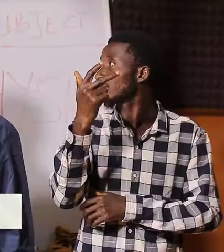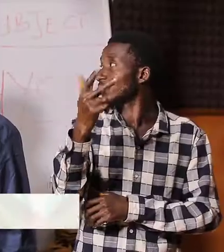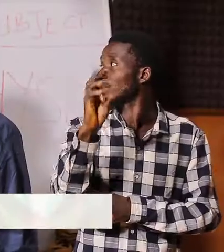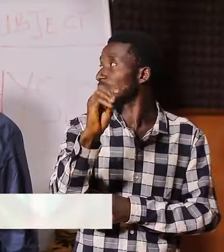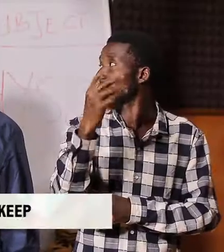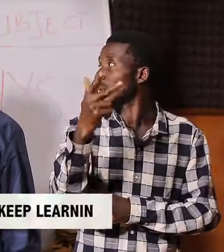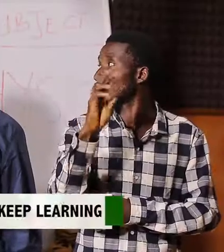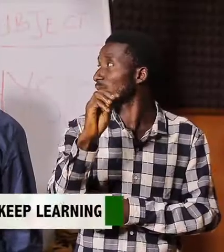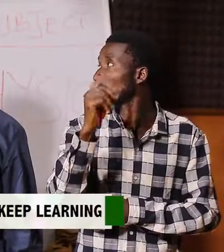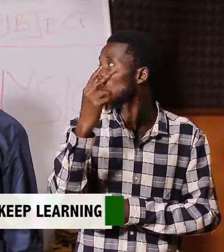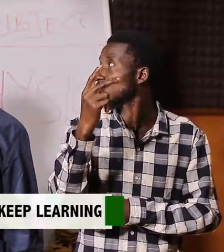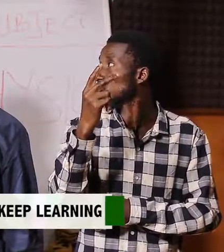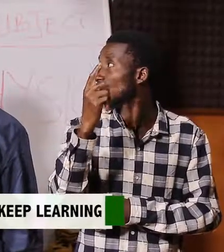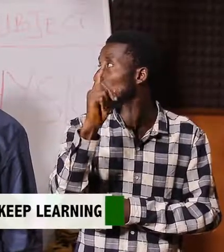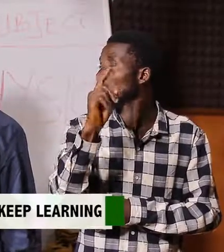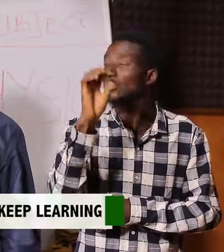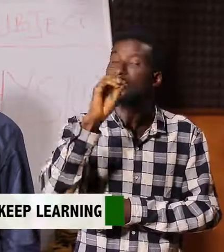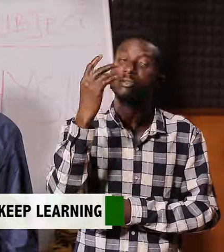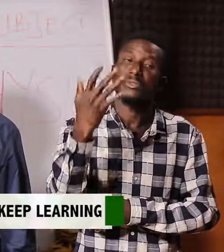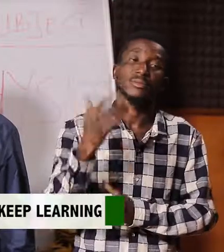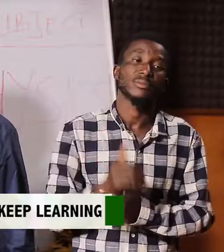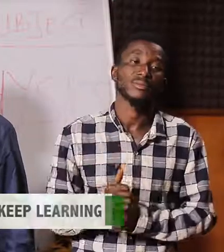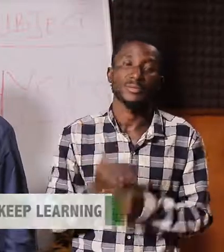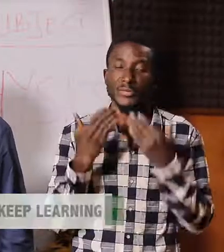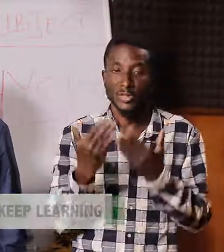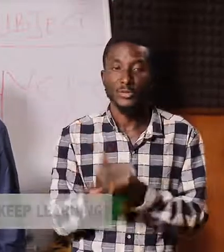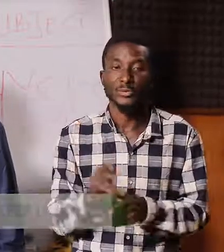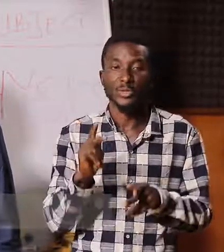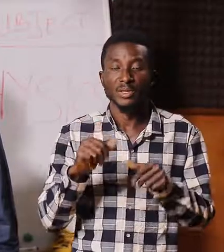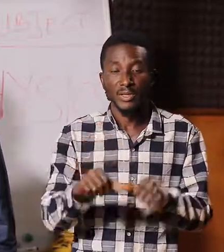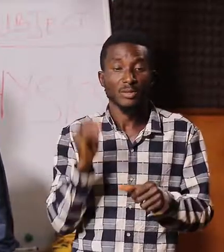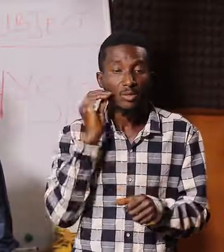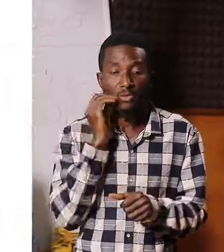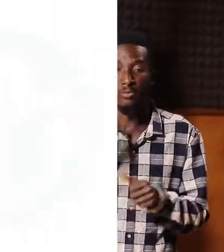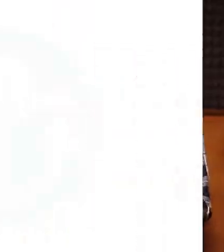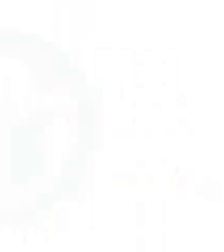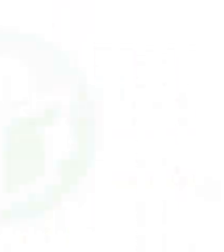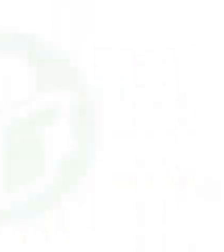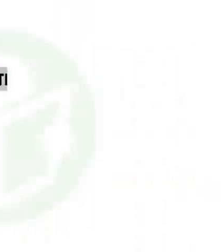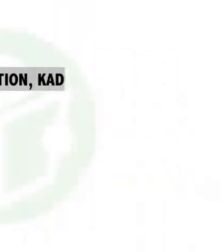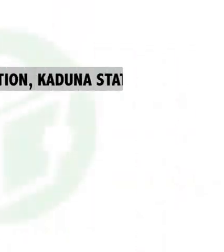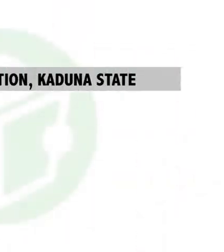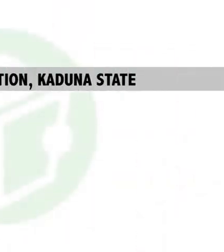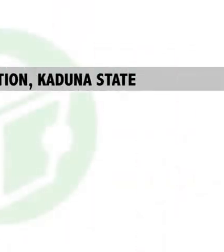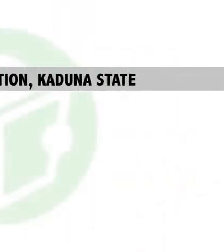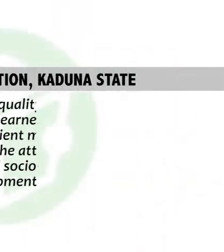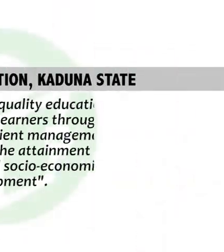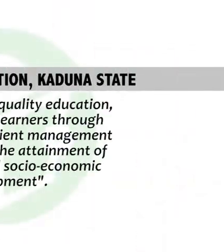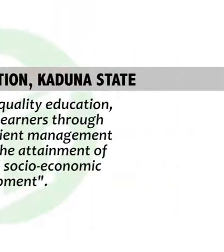stay at home as you remain safe and keep on learning. Till we meet in our next lesson. Thank you. Good day.